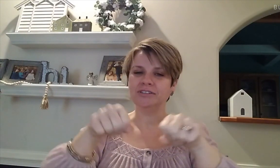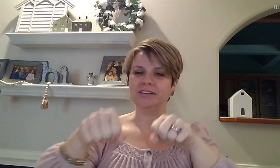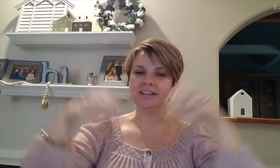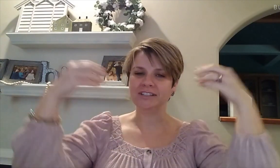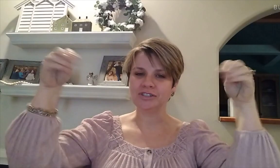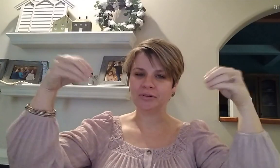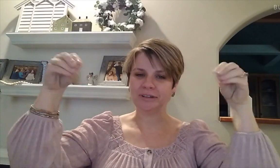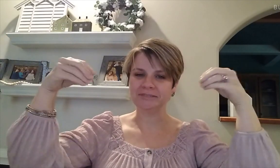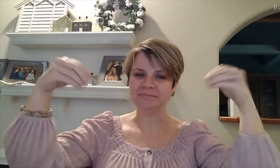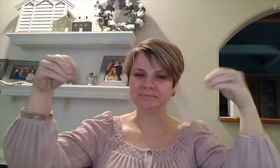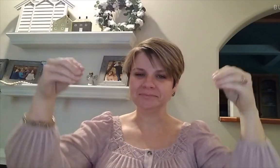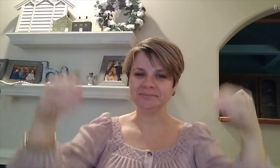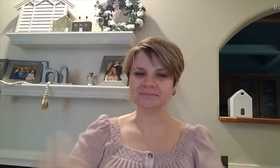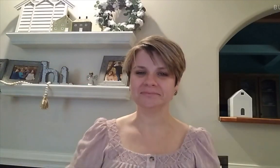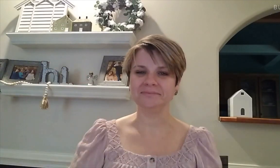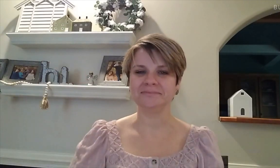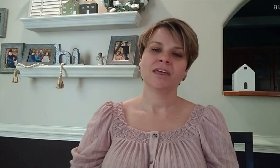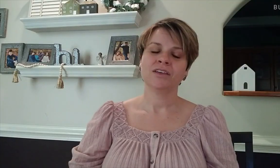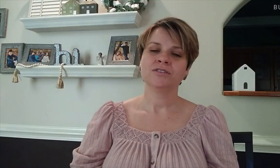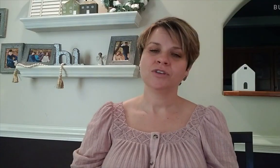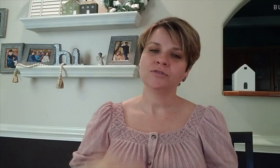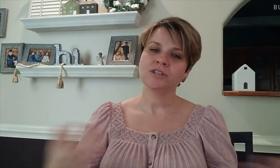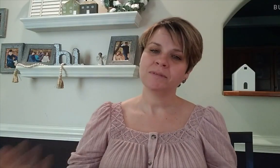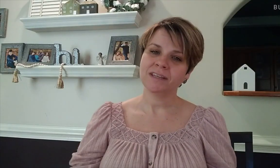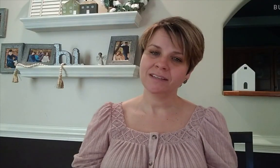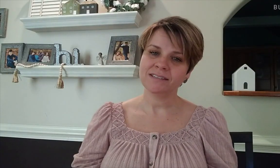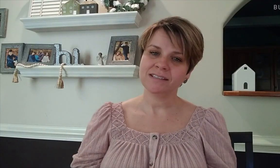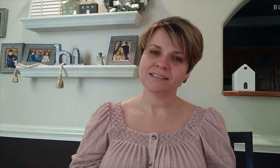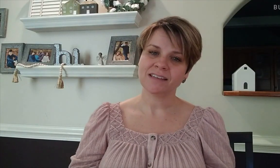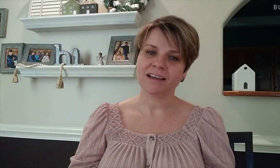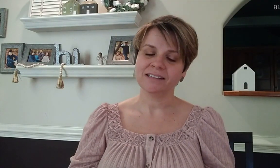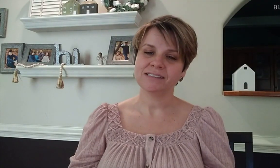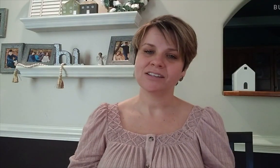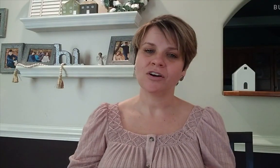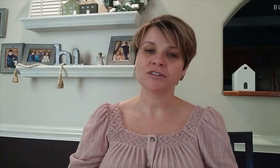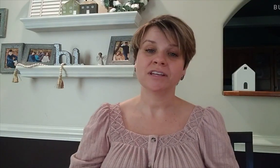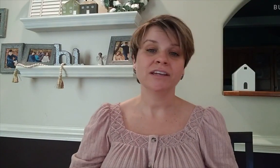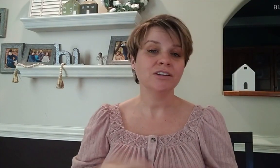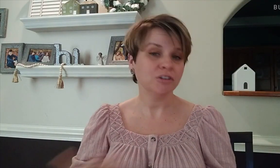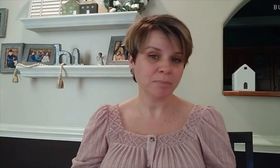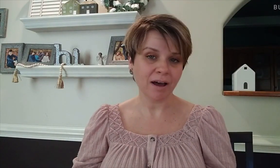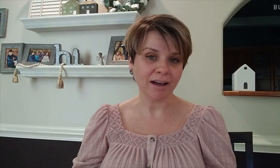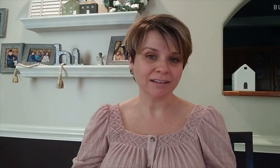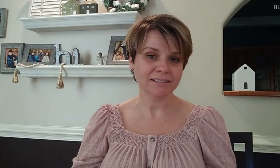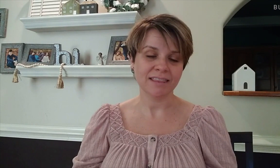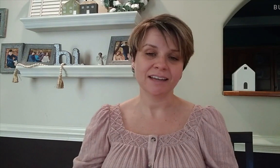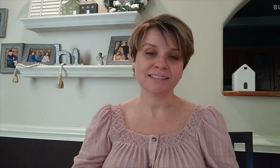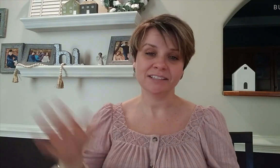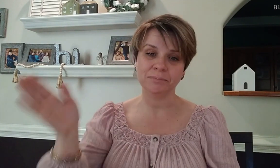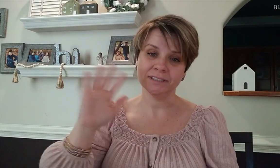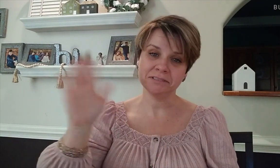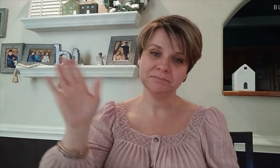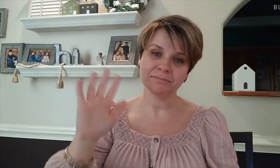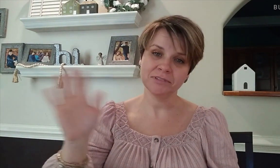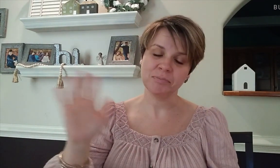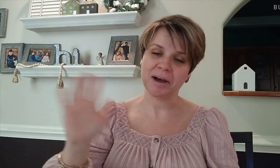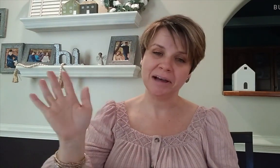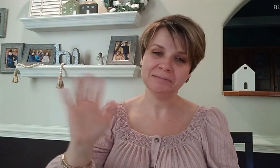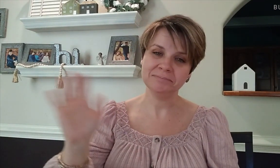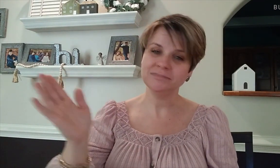the store. So some of the easiest signs are saying goodbye. And that is simply goodbye. Just